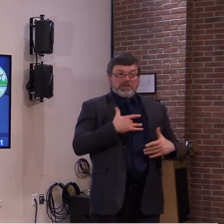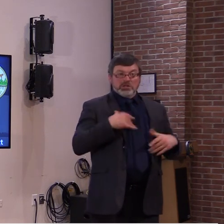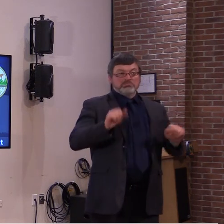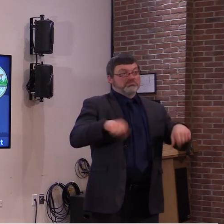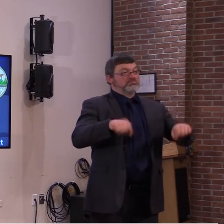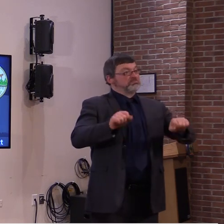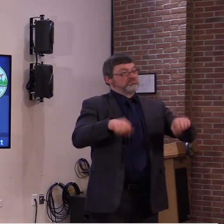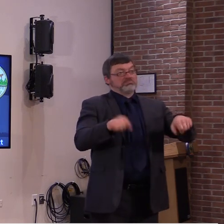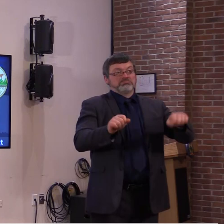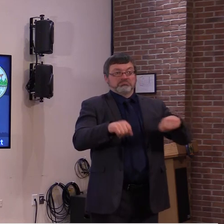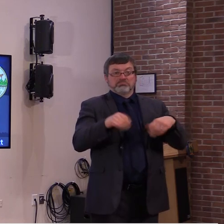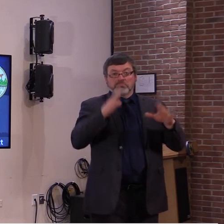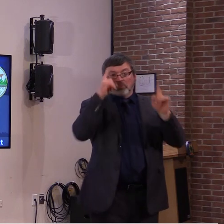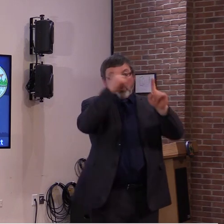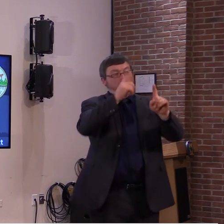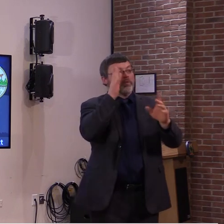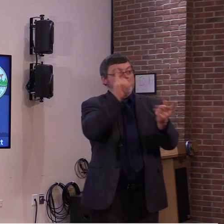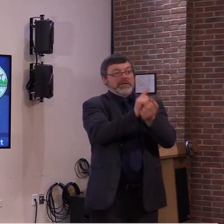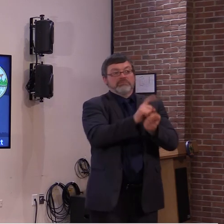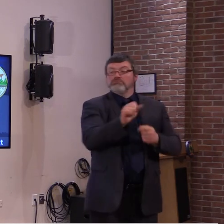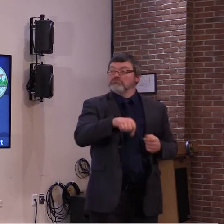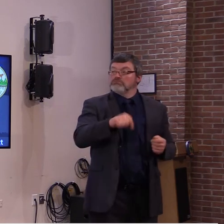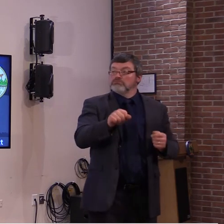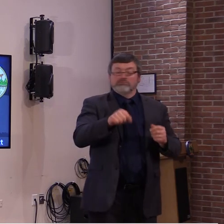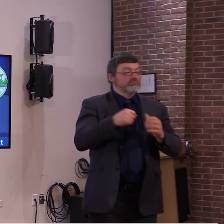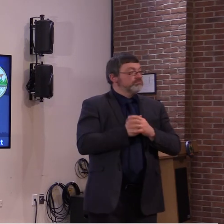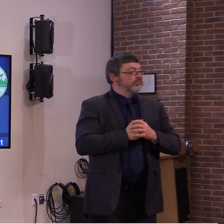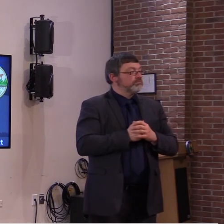just take a moment,